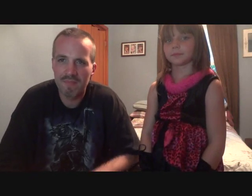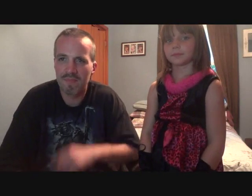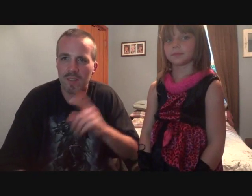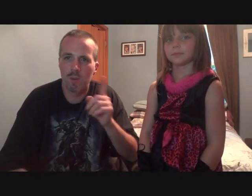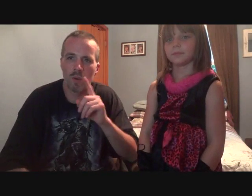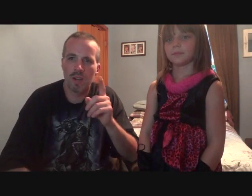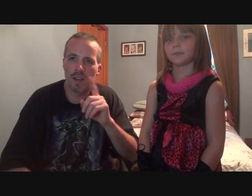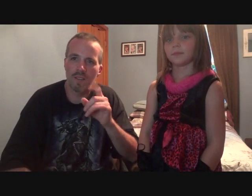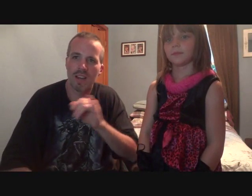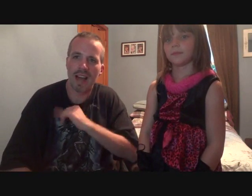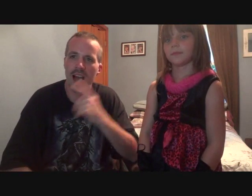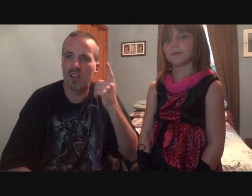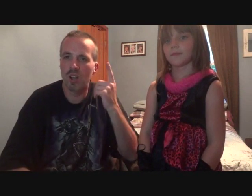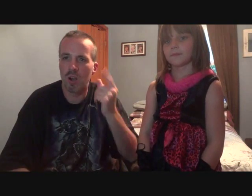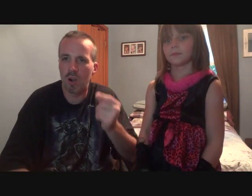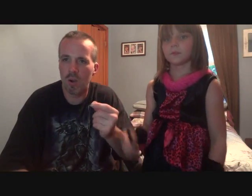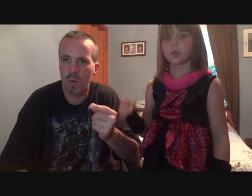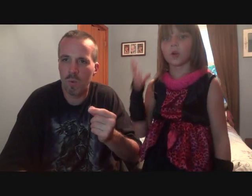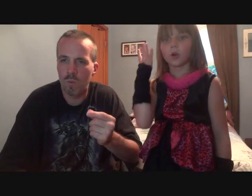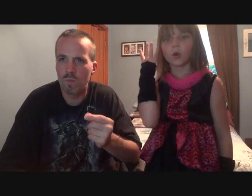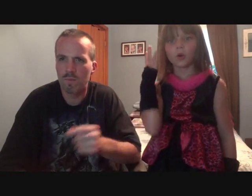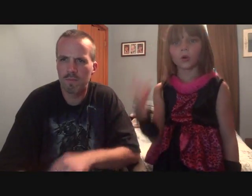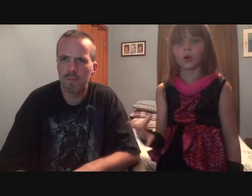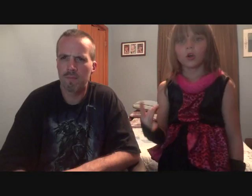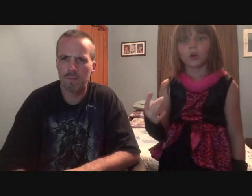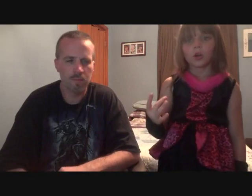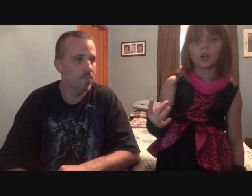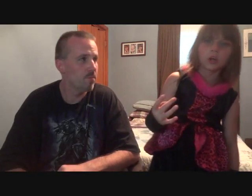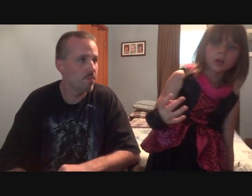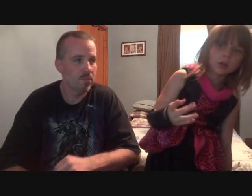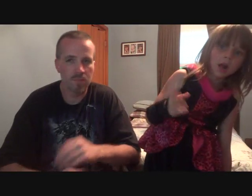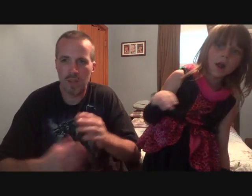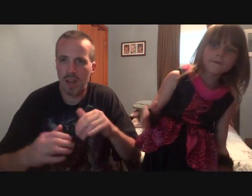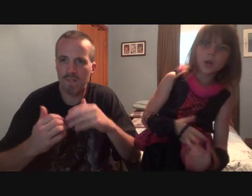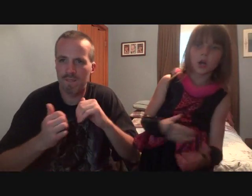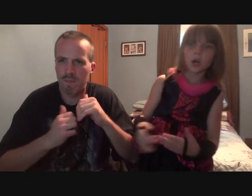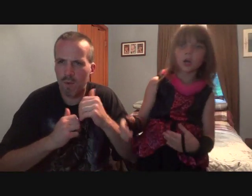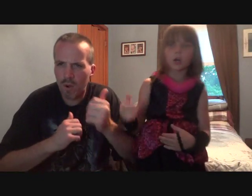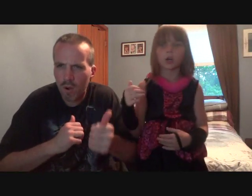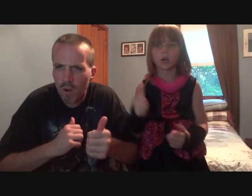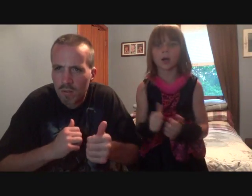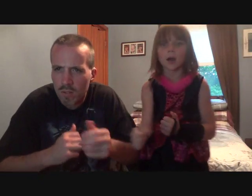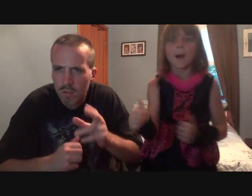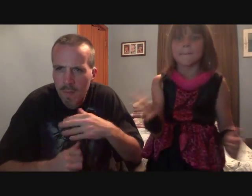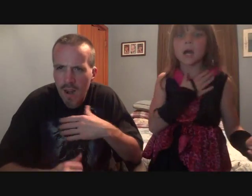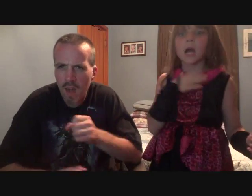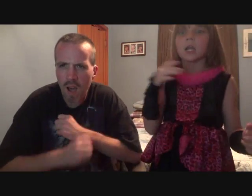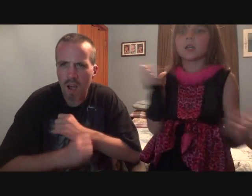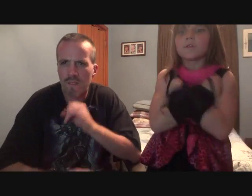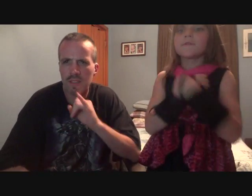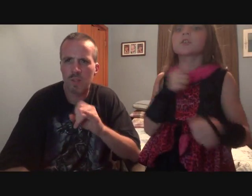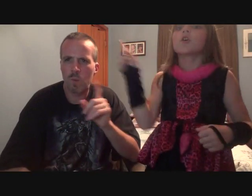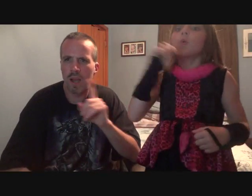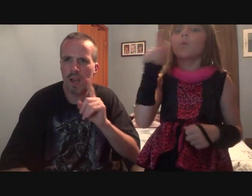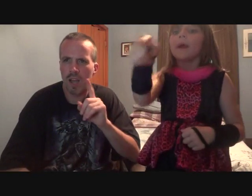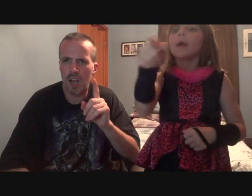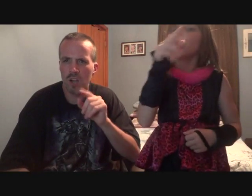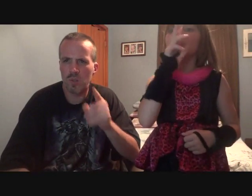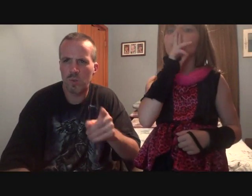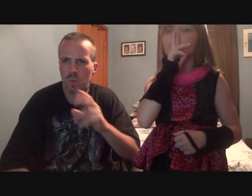Let me know Hey, you can't lose am here and I will love is where you